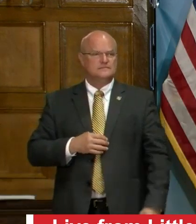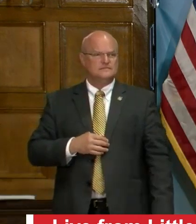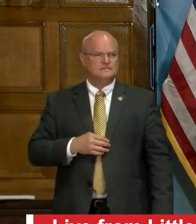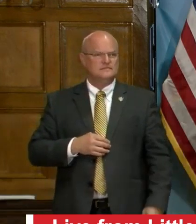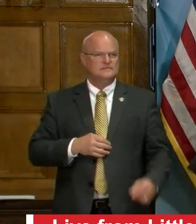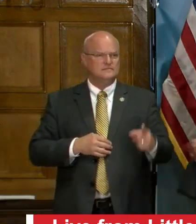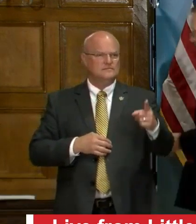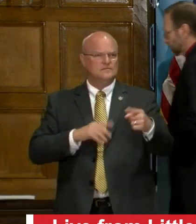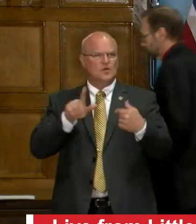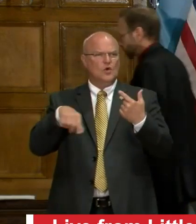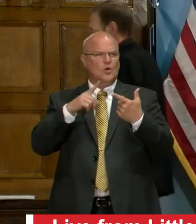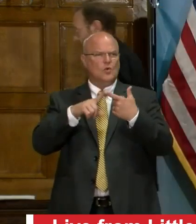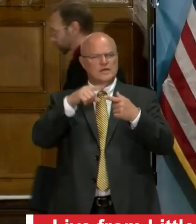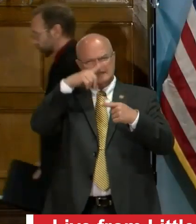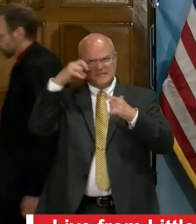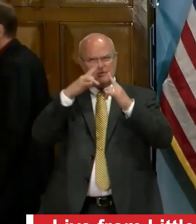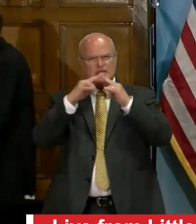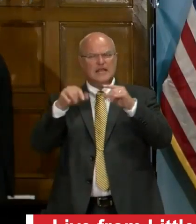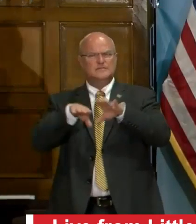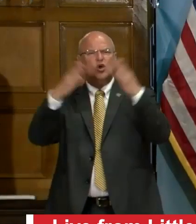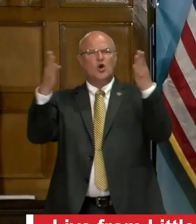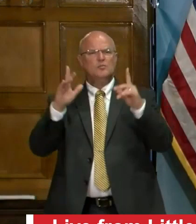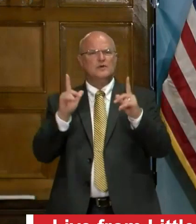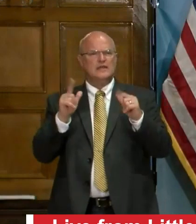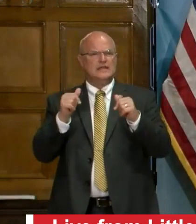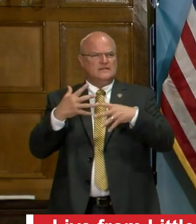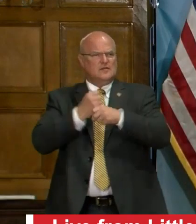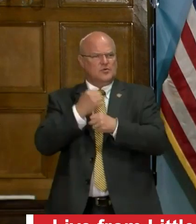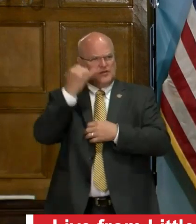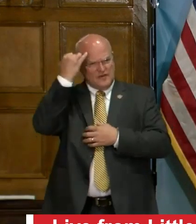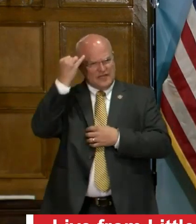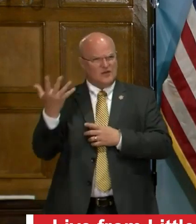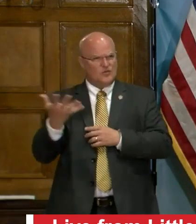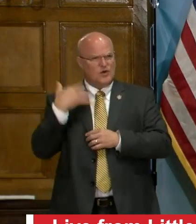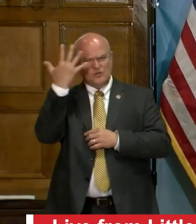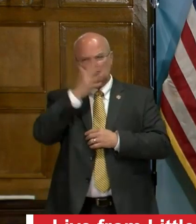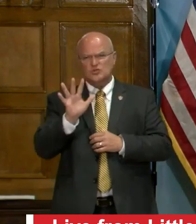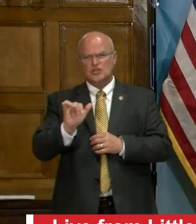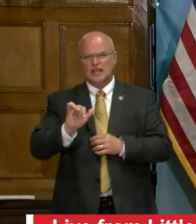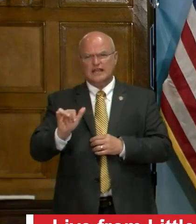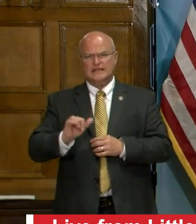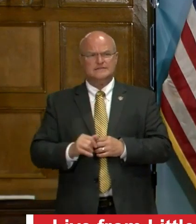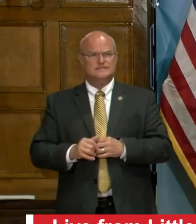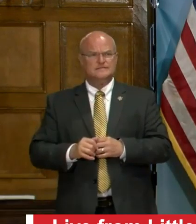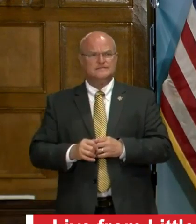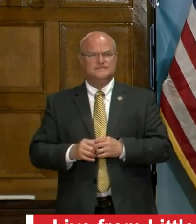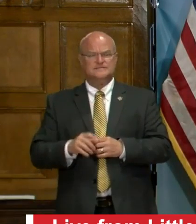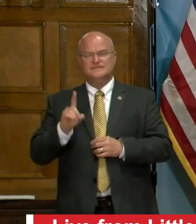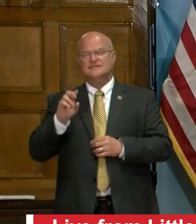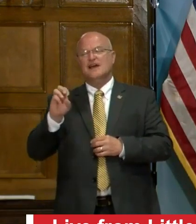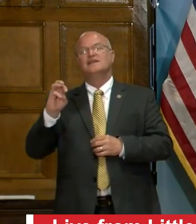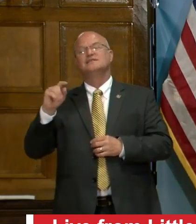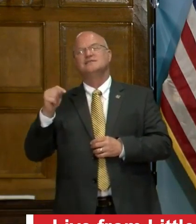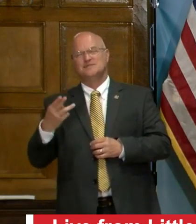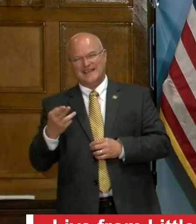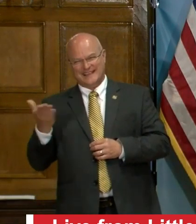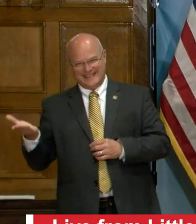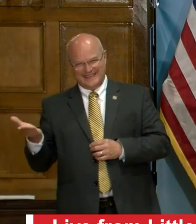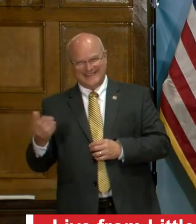When can summer camps open, and can you just give us a brief idea of what that will look like? Dr. Smith, why don't